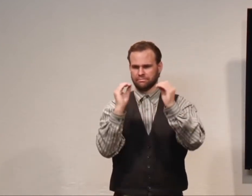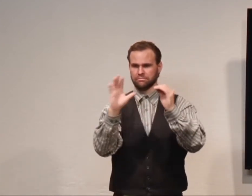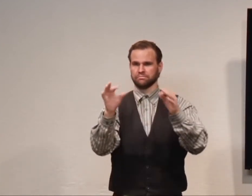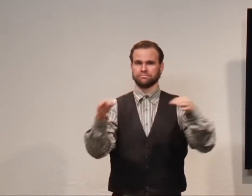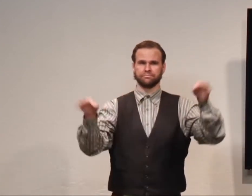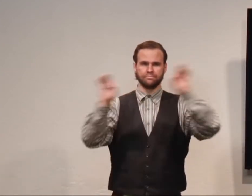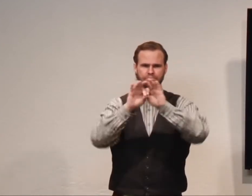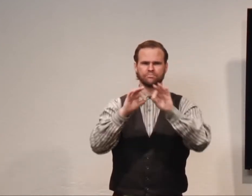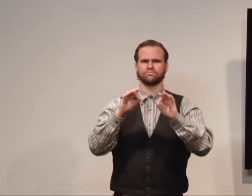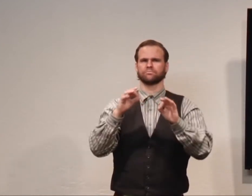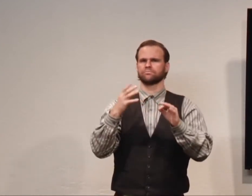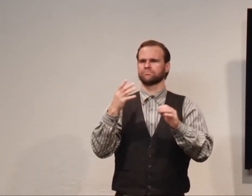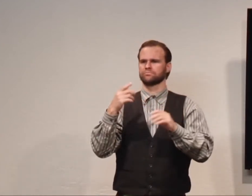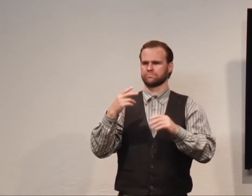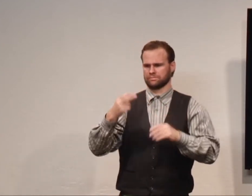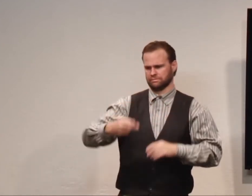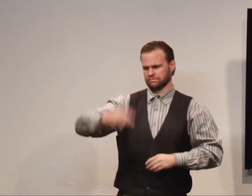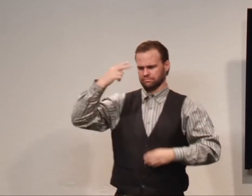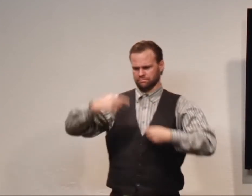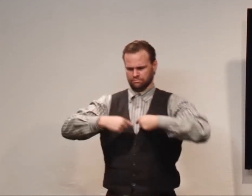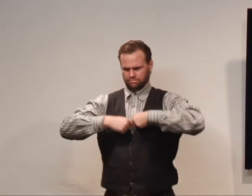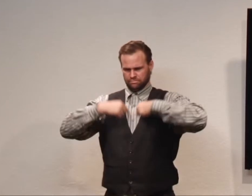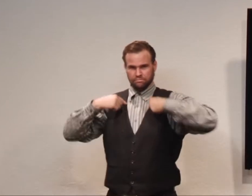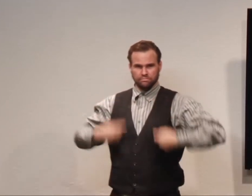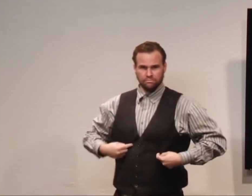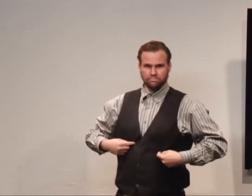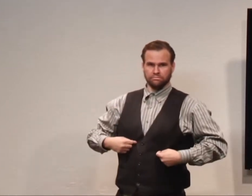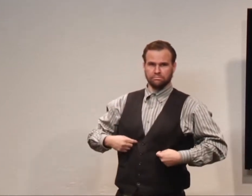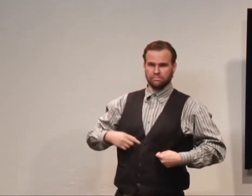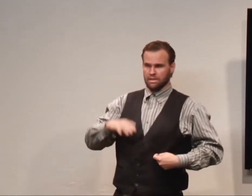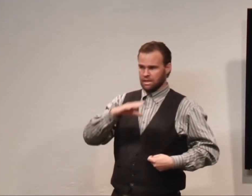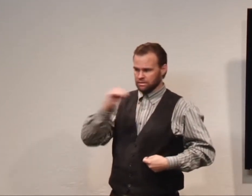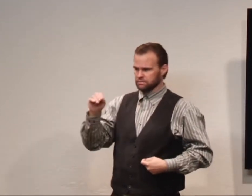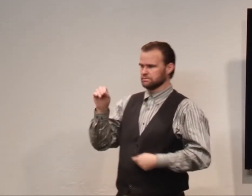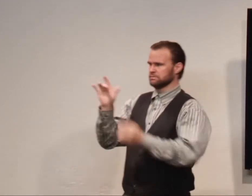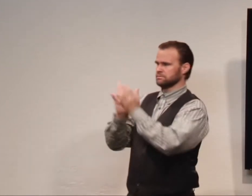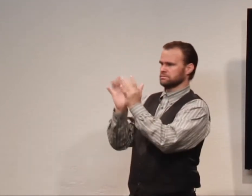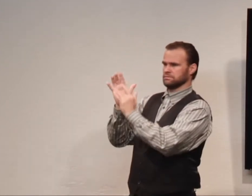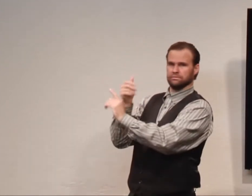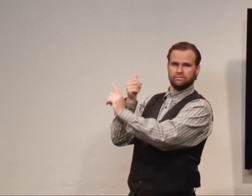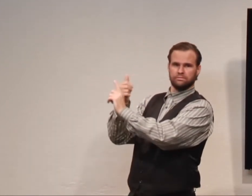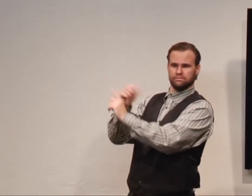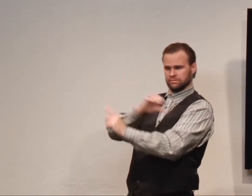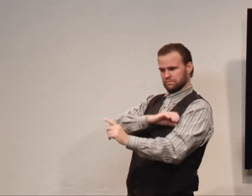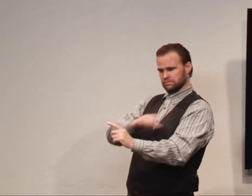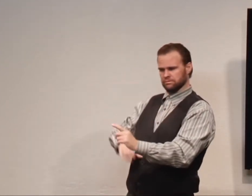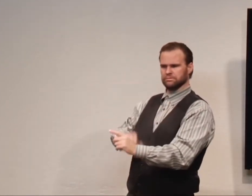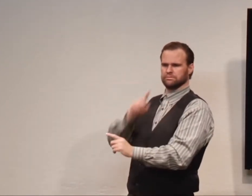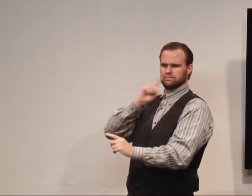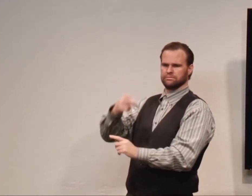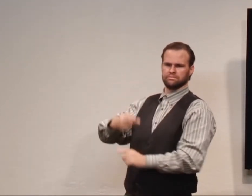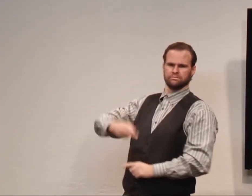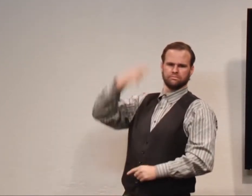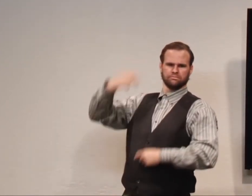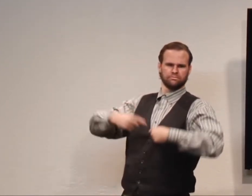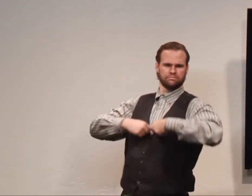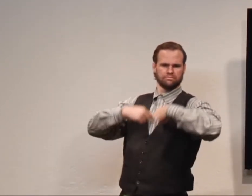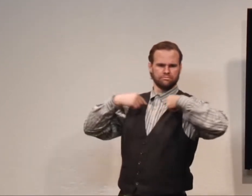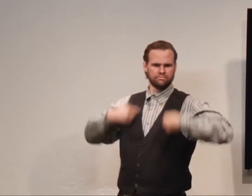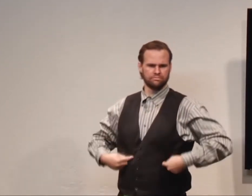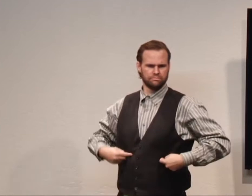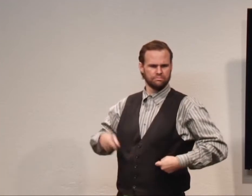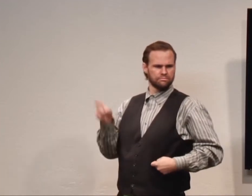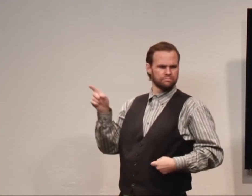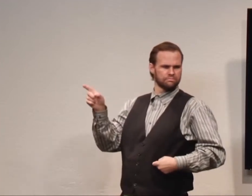So the Catholic Church's teaching about the priesthood is different than what the Bible teaches. And so we're going to study